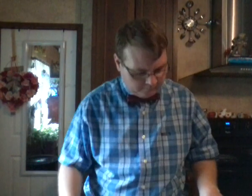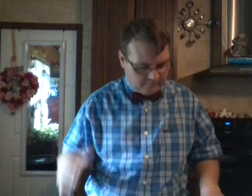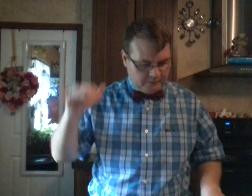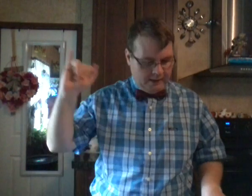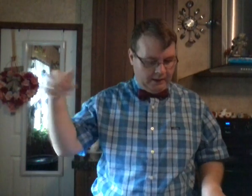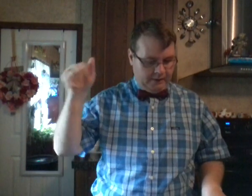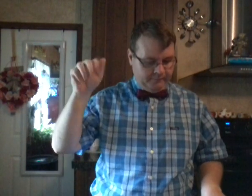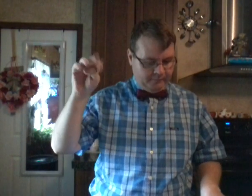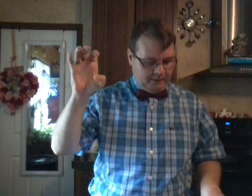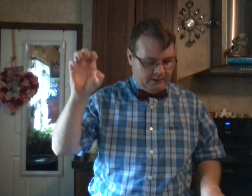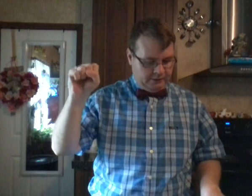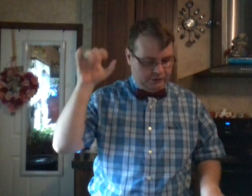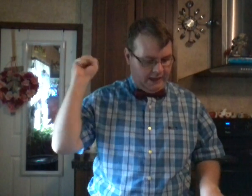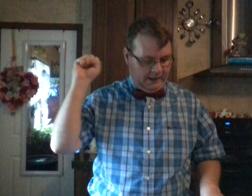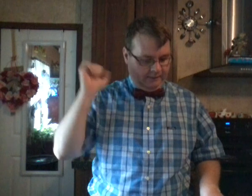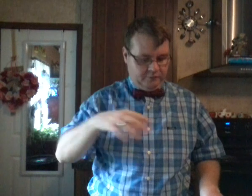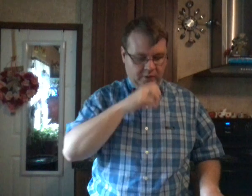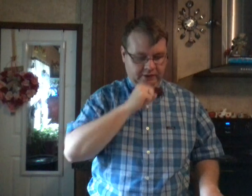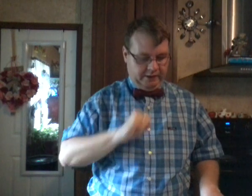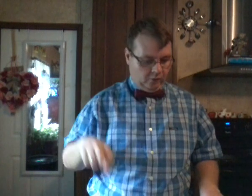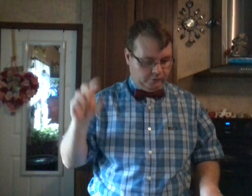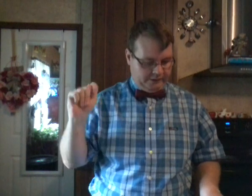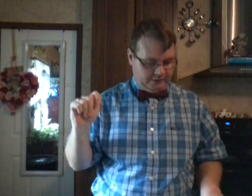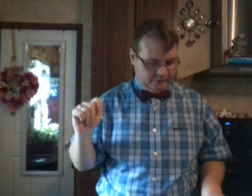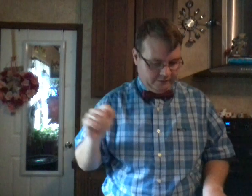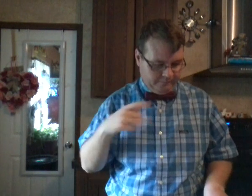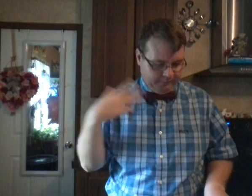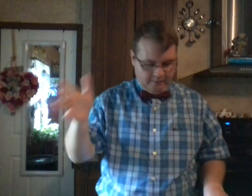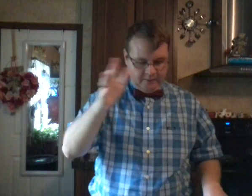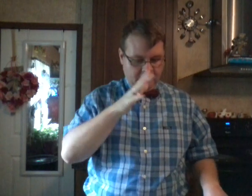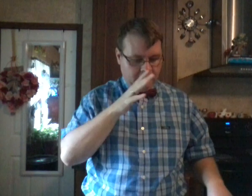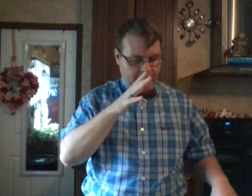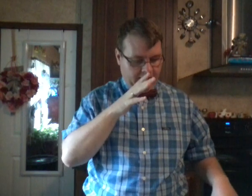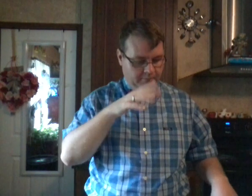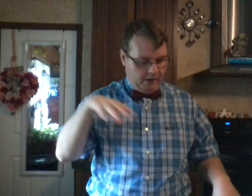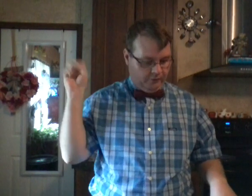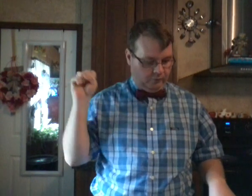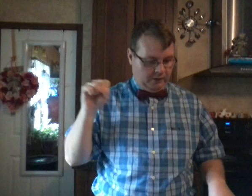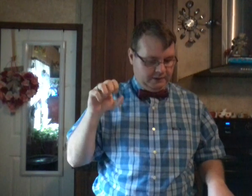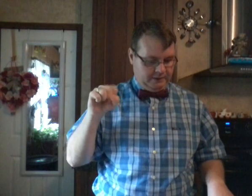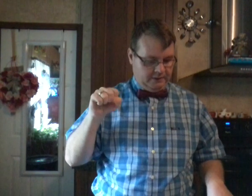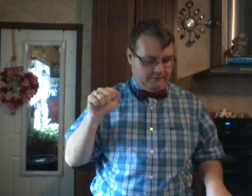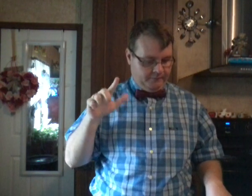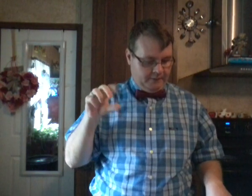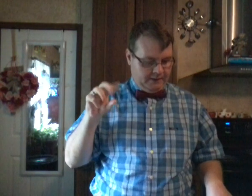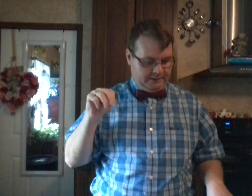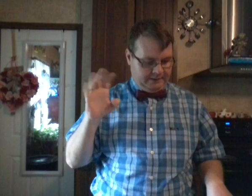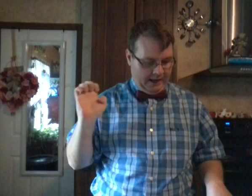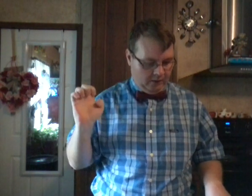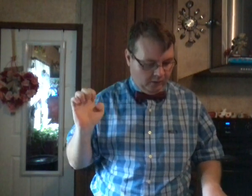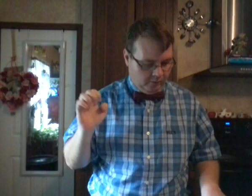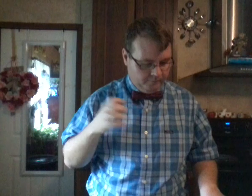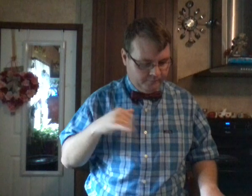And, uh, James was the oldest, their mother was Salome,